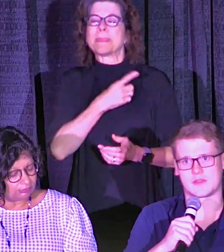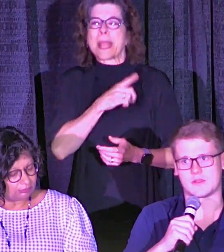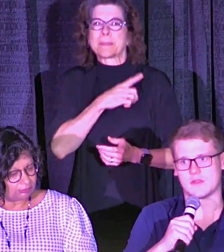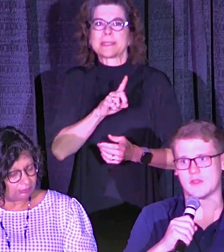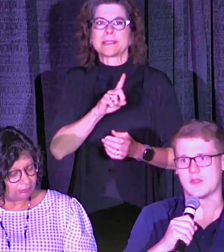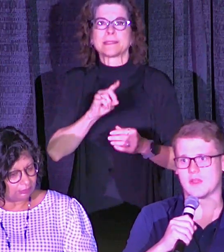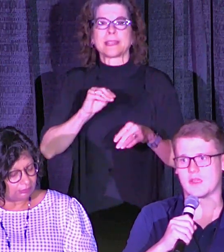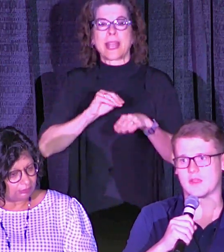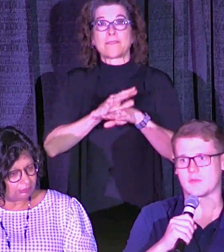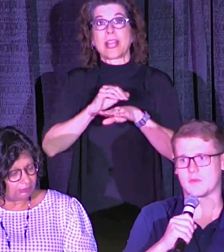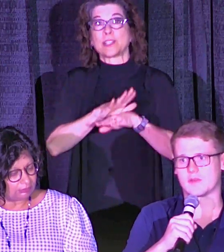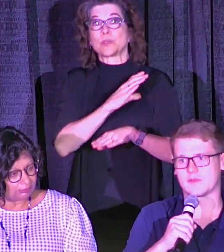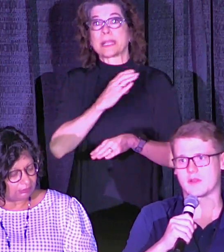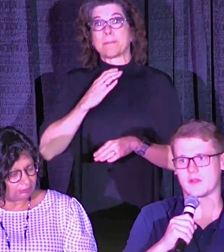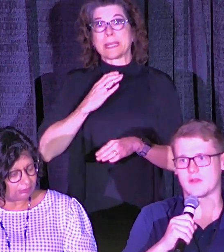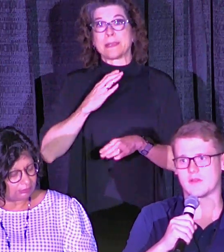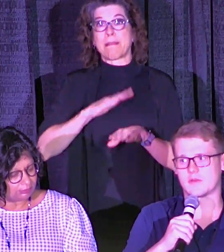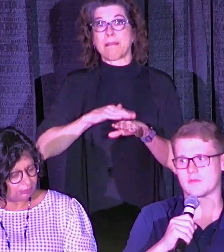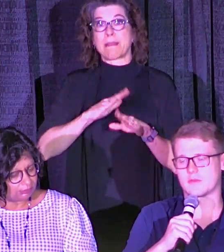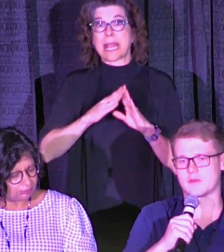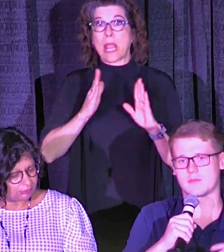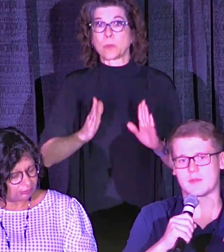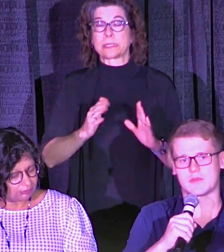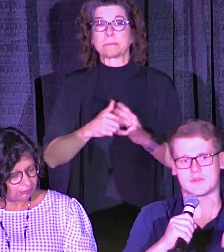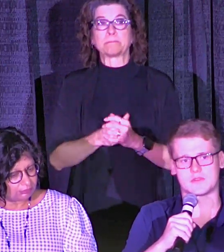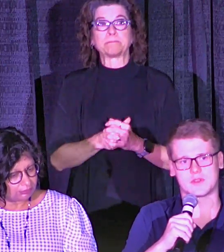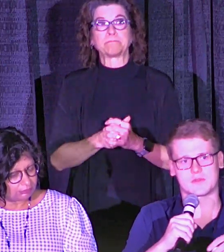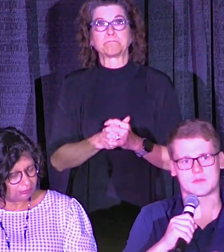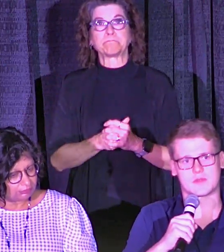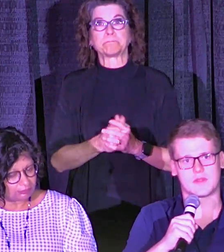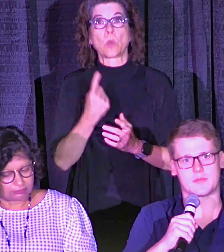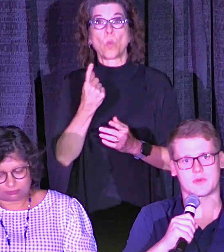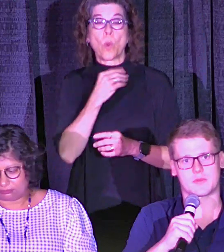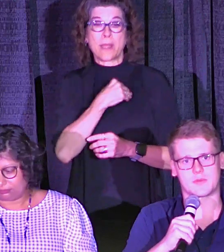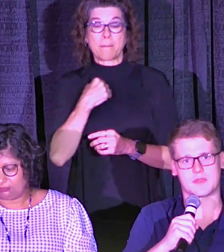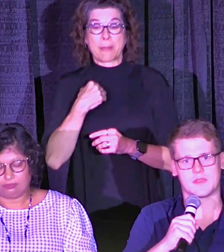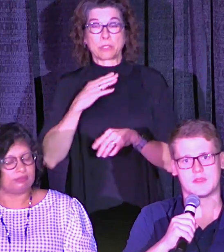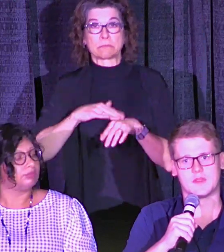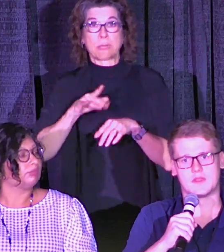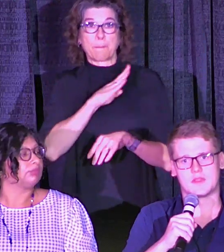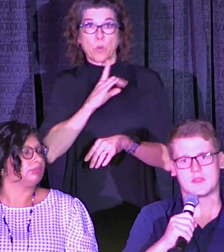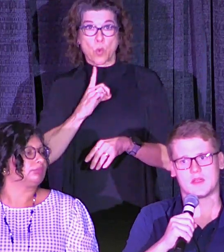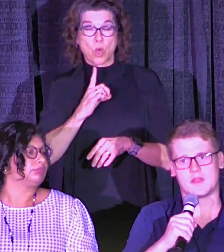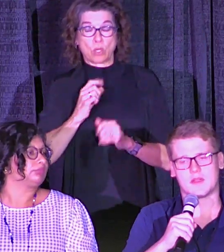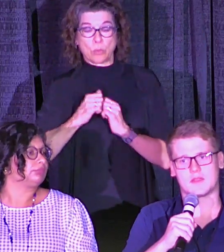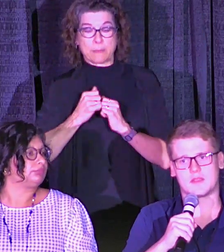on Housing, and one of our members who serves on the board with me,